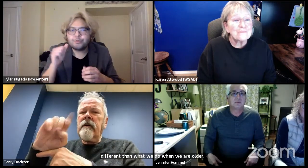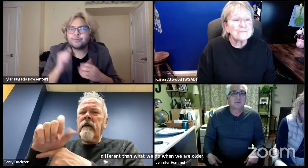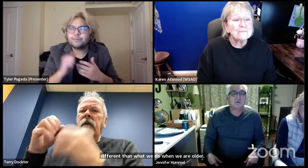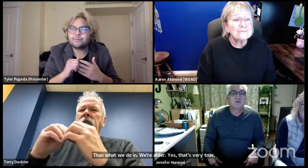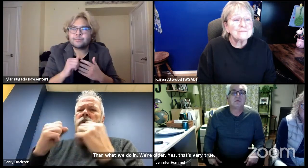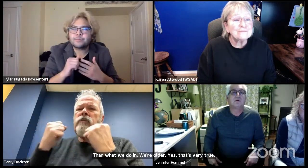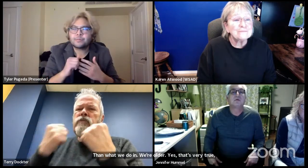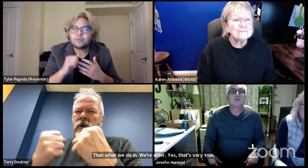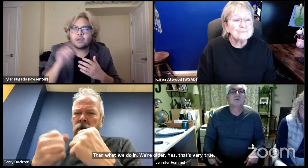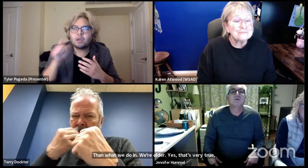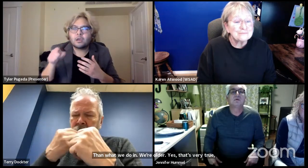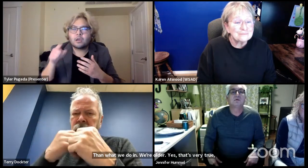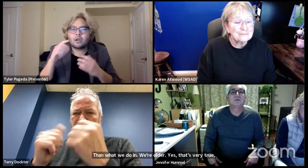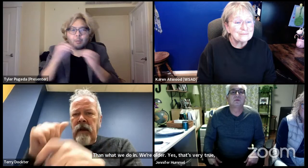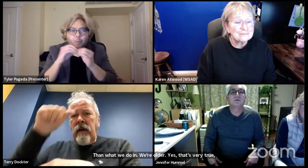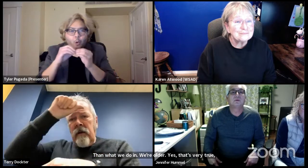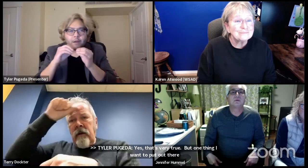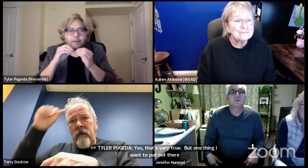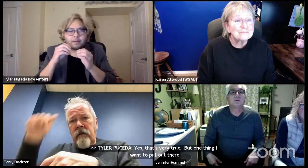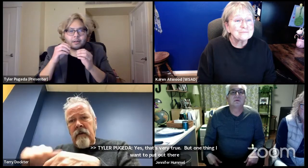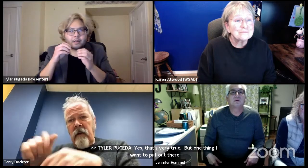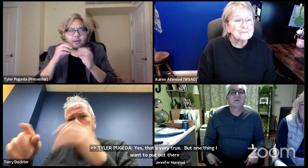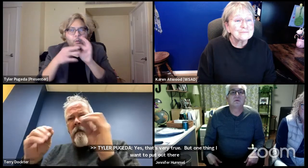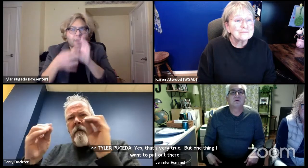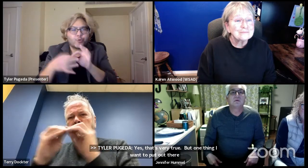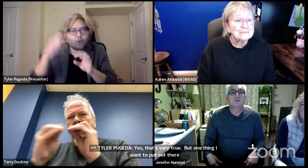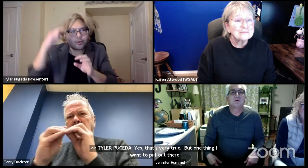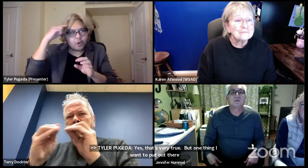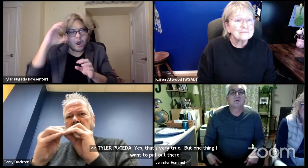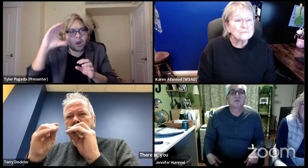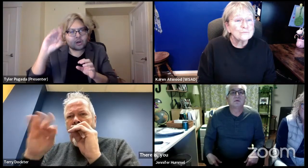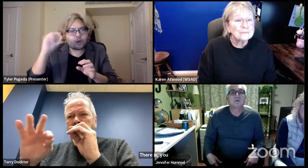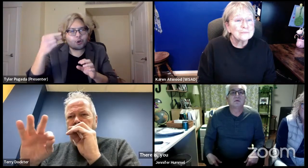as you said. When it comes to Alzheimer's,